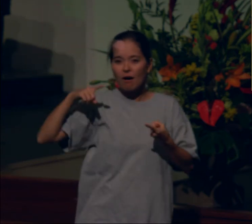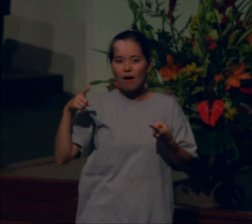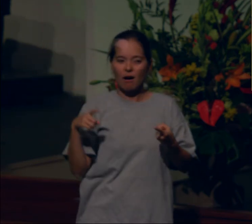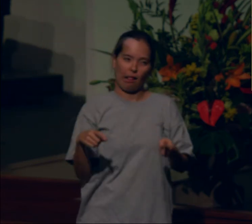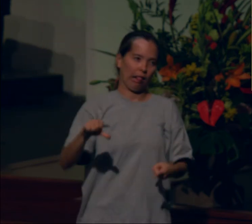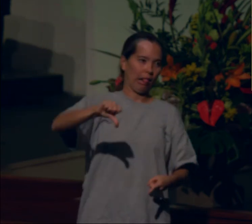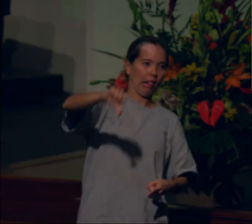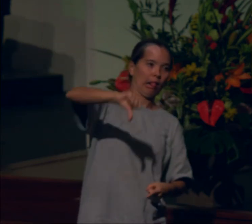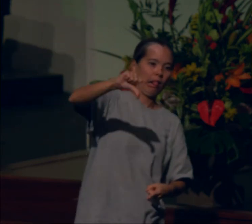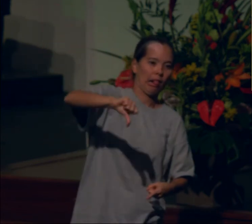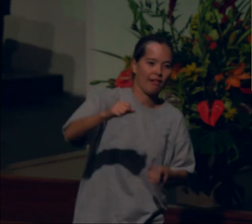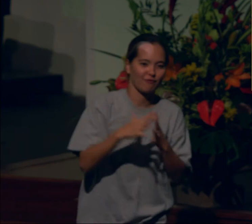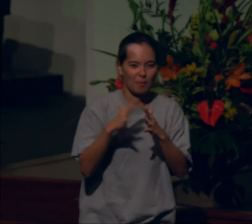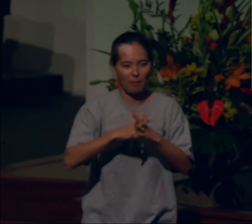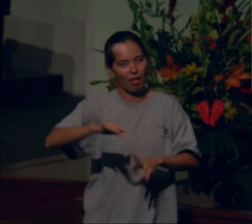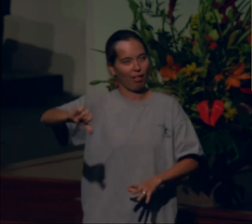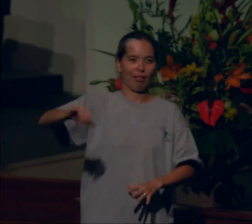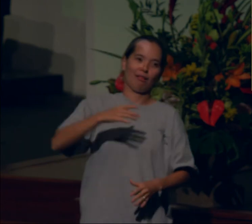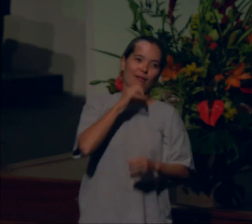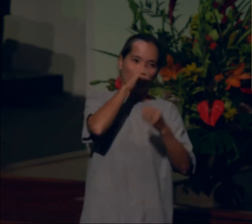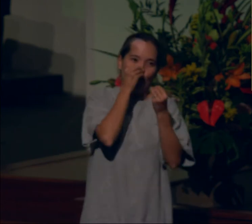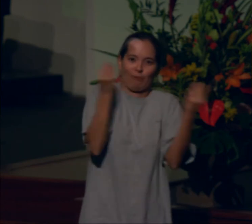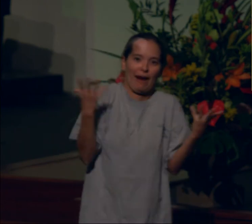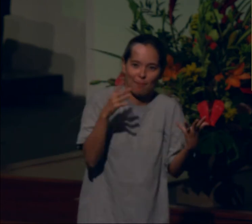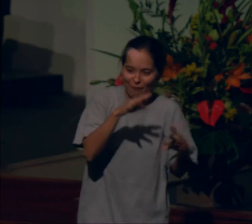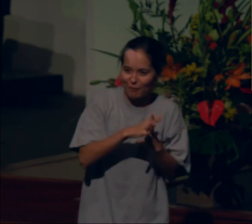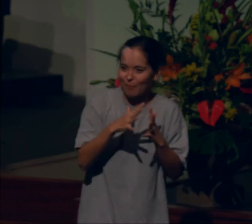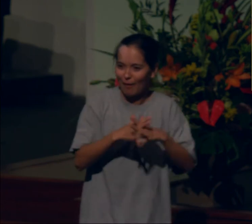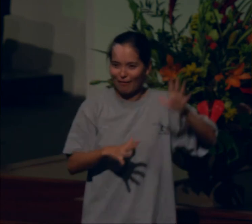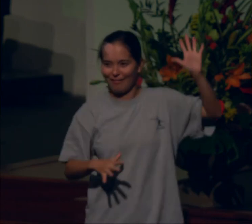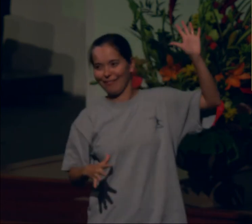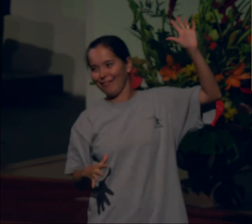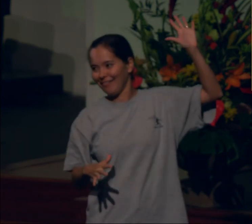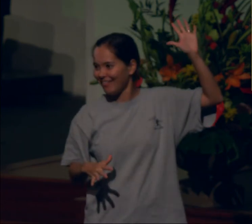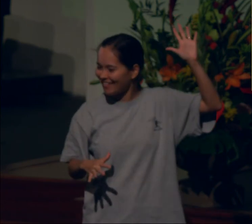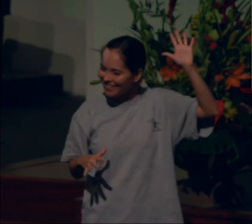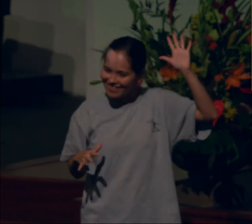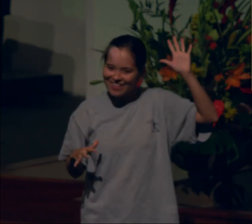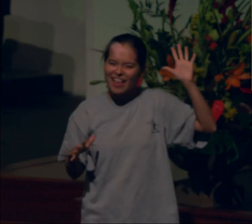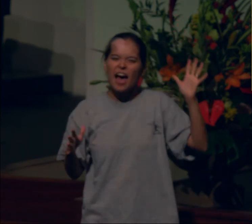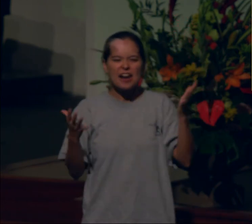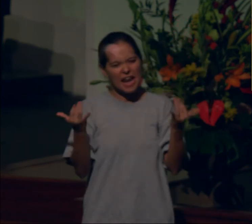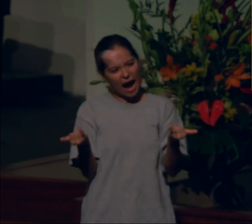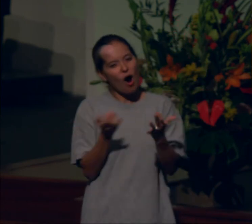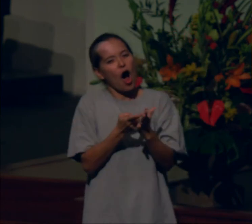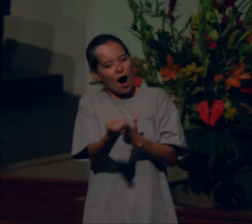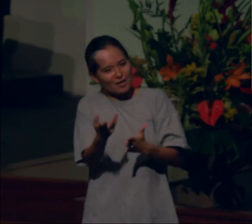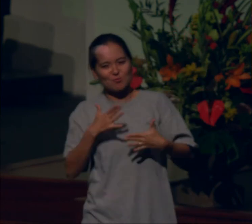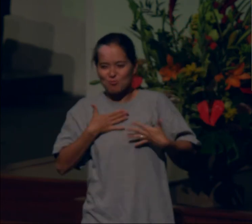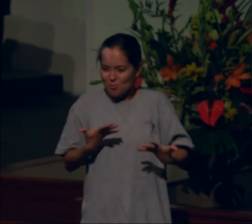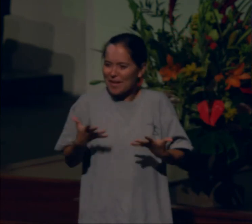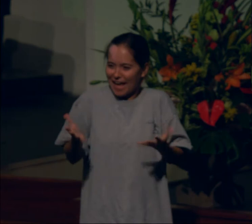rip about football? Okay. At least you're on. Now we can have a conversation.